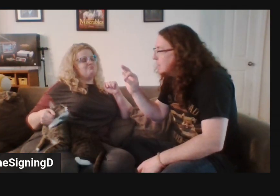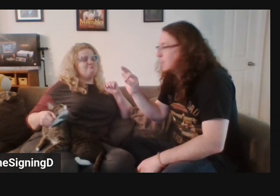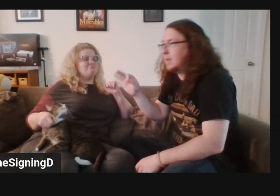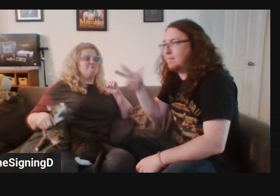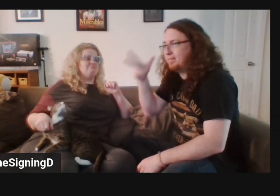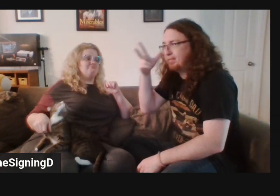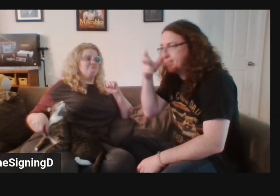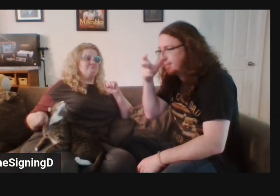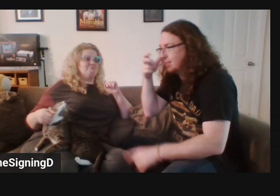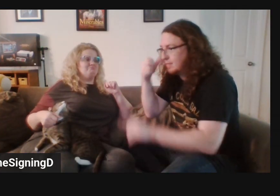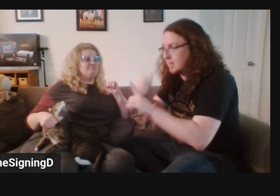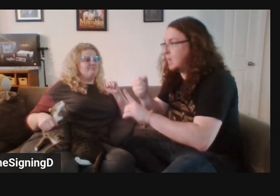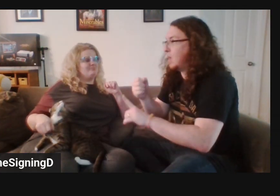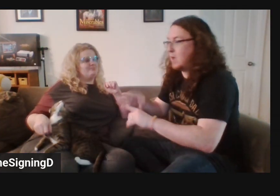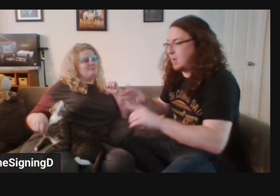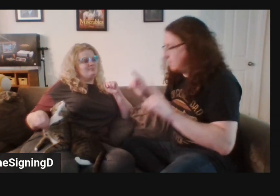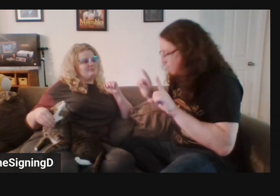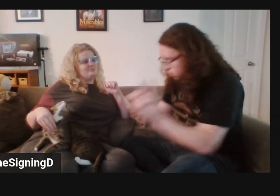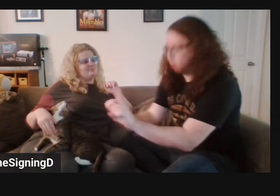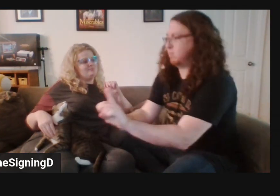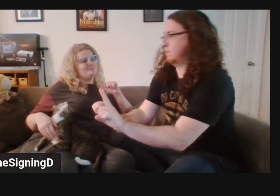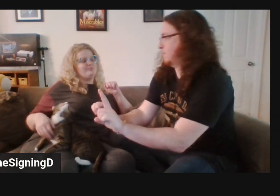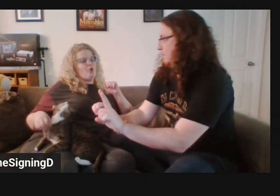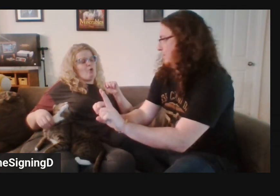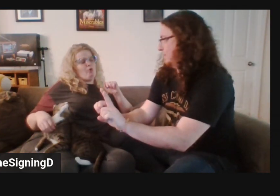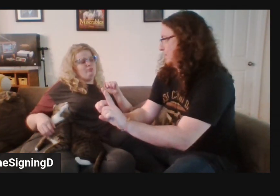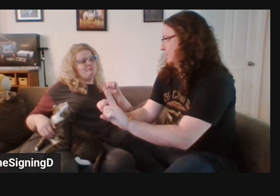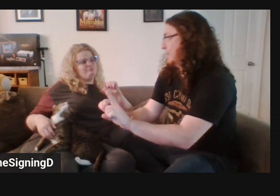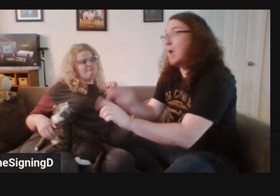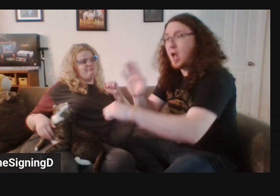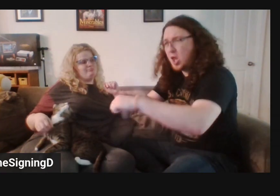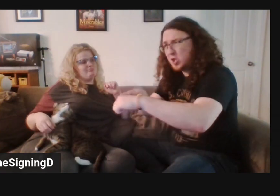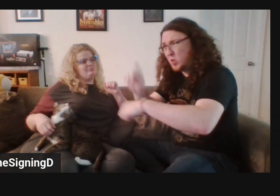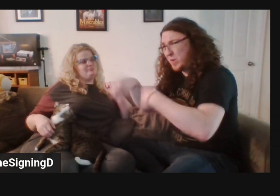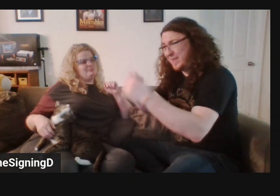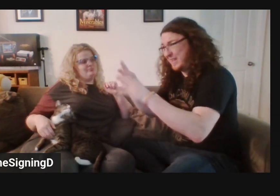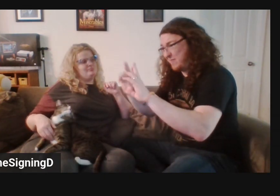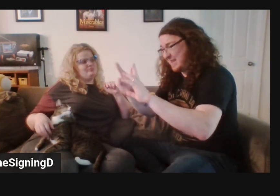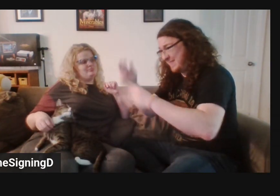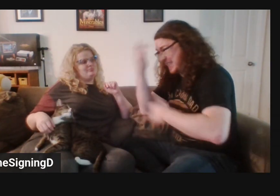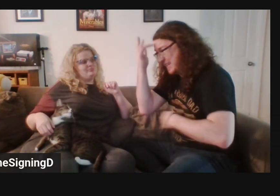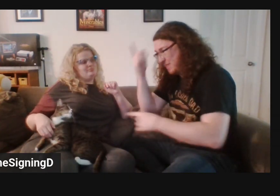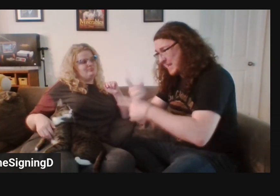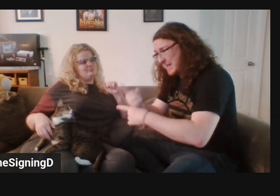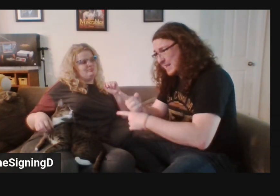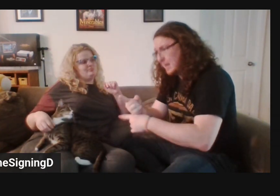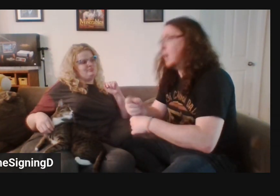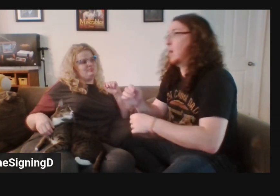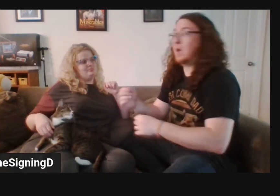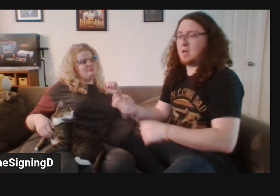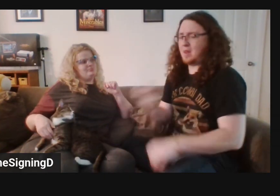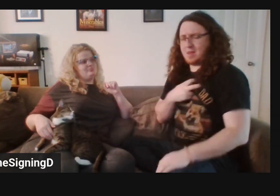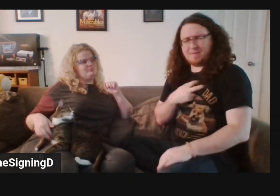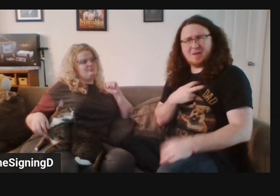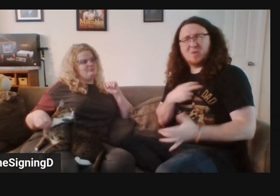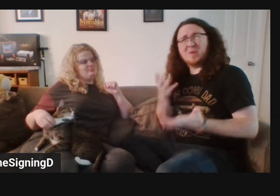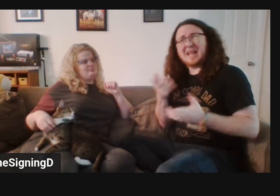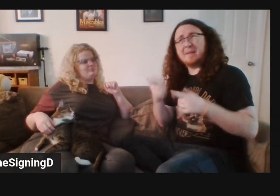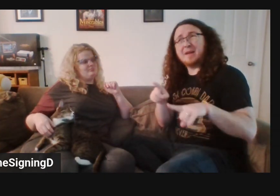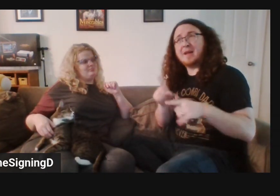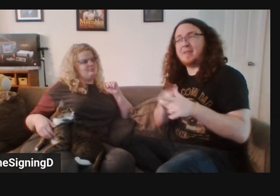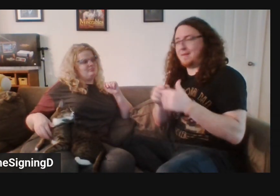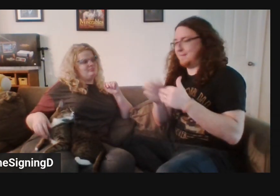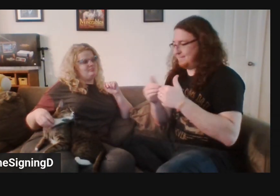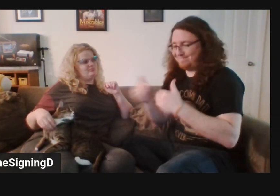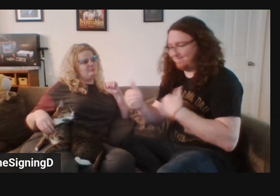up on it immediately, and he's right there at my side. So he even alerts you when you're about to become ill. Like he's been on me. I wonder what's going on, and then you come down with a cold